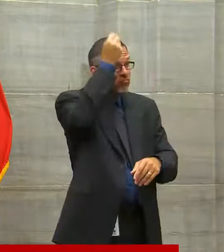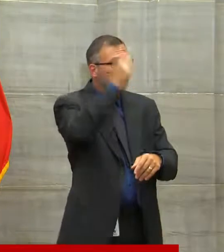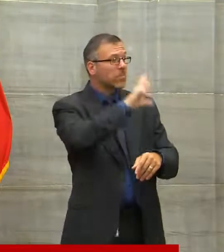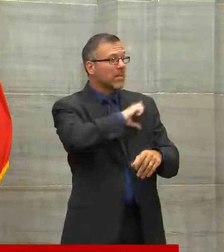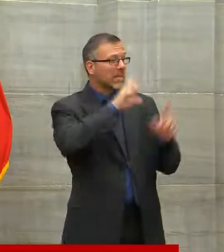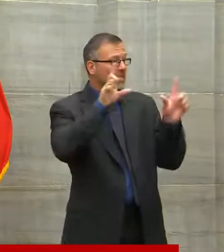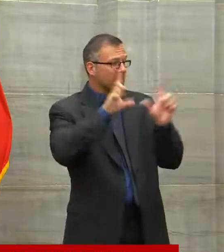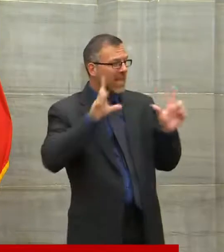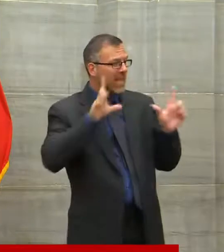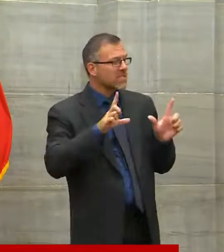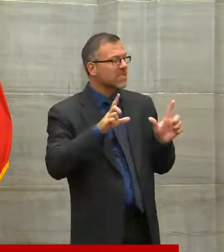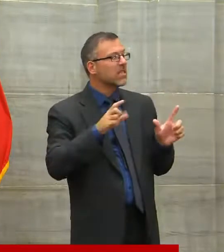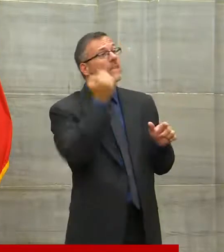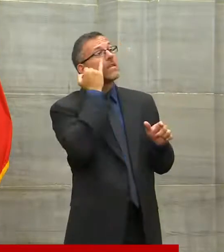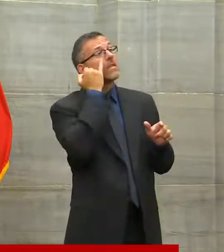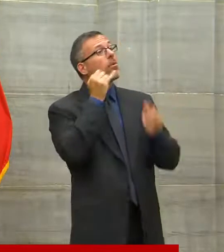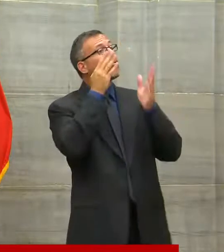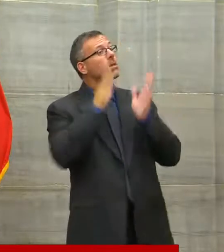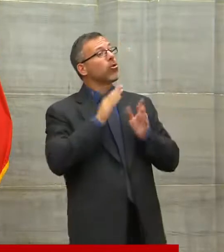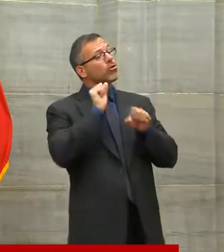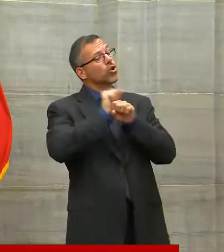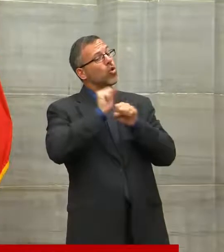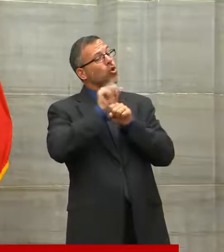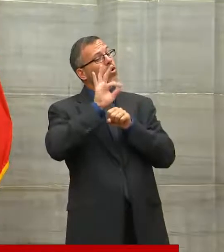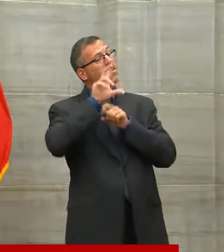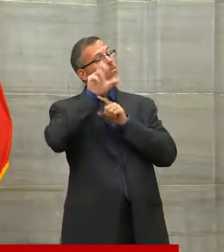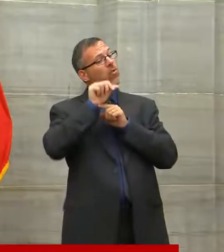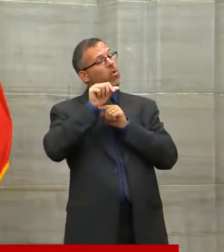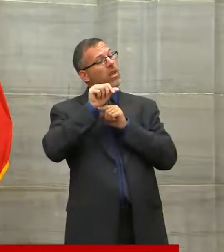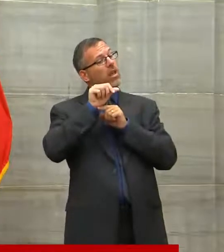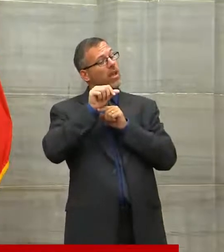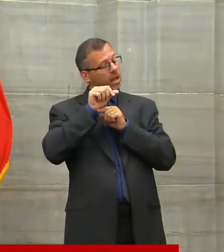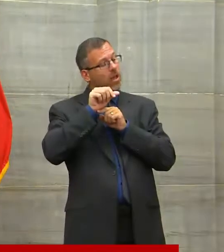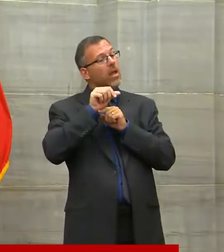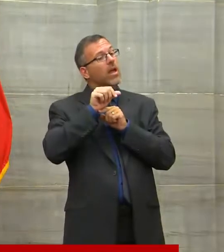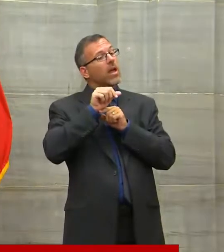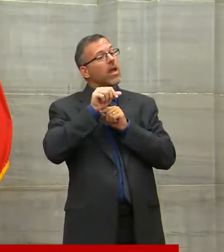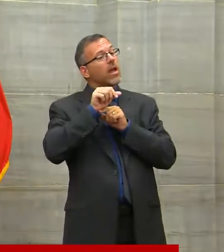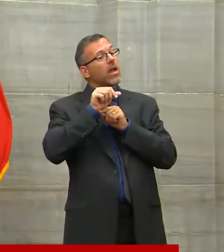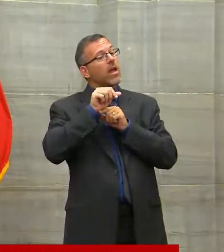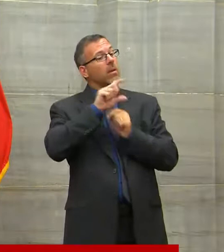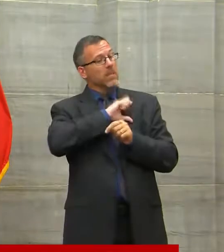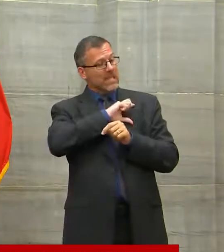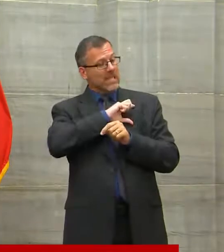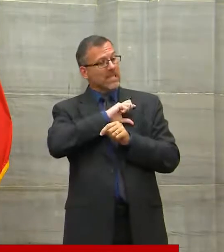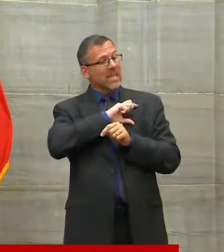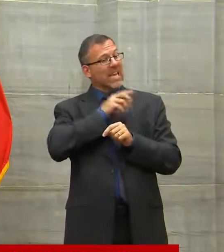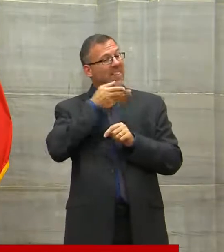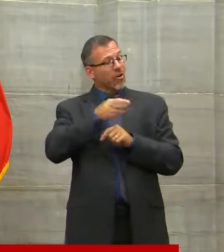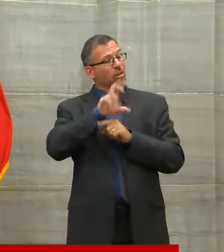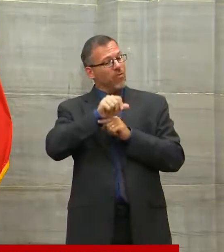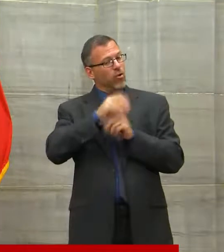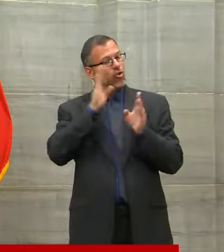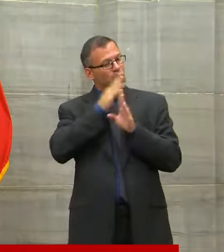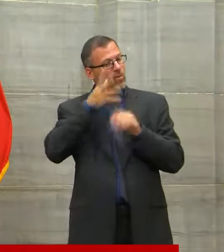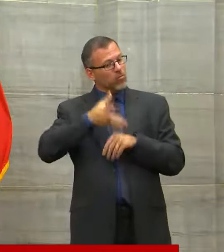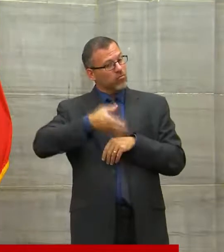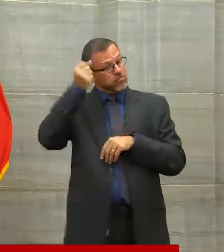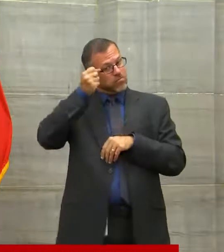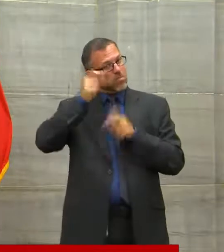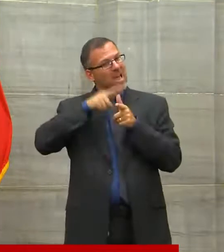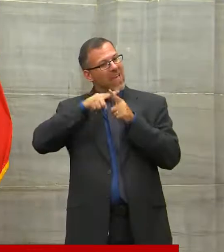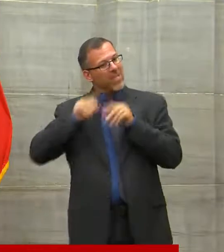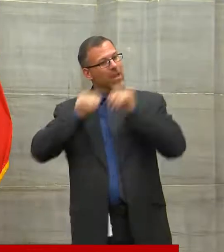who are decertified in, say, Florida that came here 10 years ago, will they be, taken off the employee roll? Tom, you want to speak